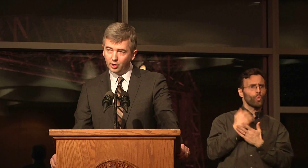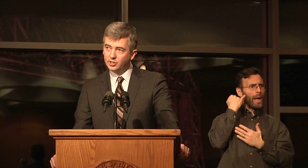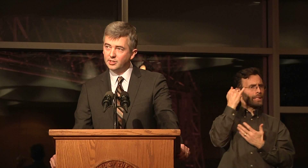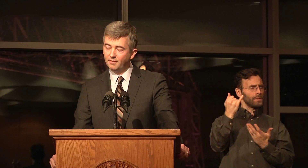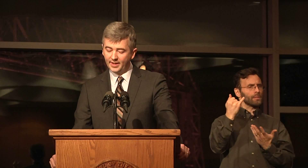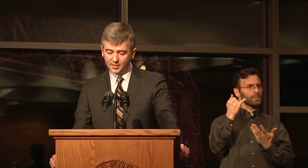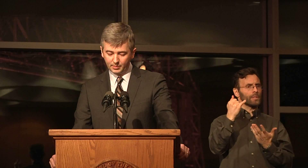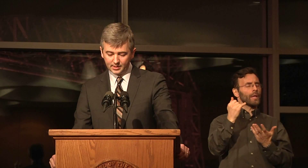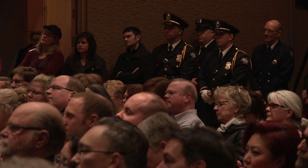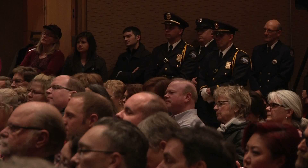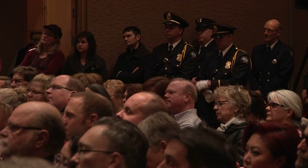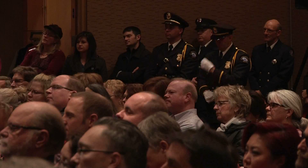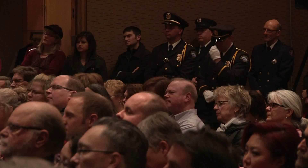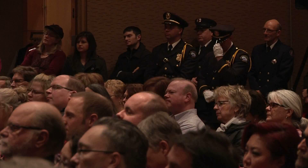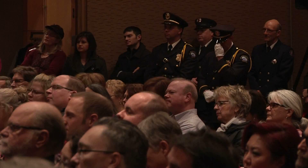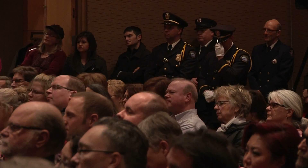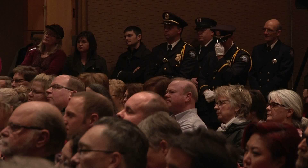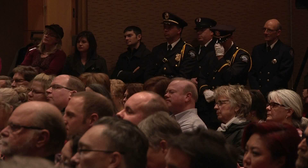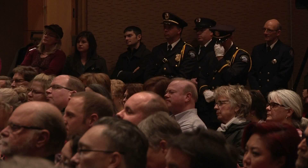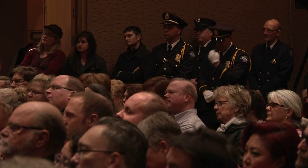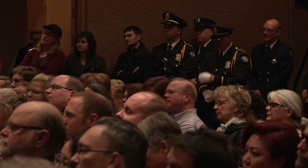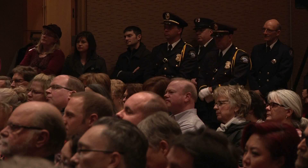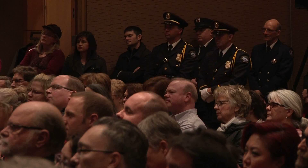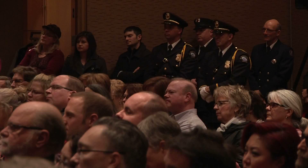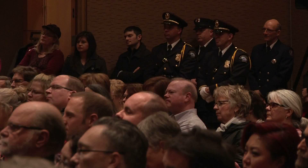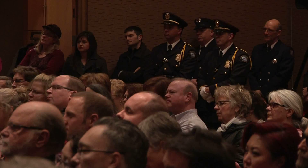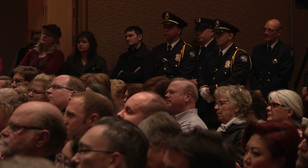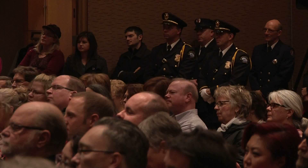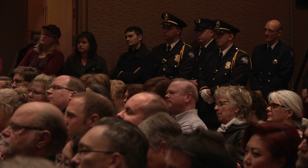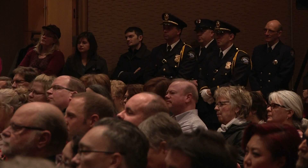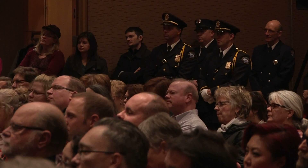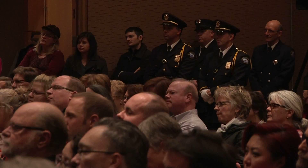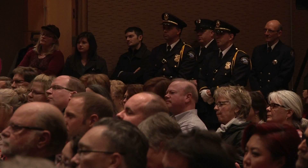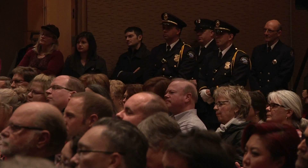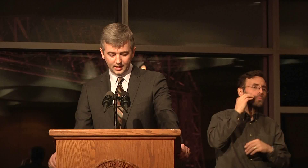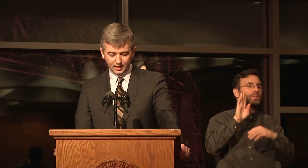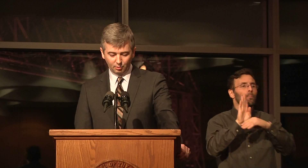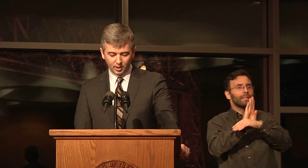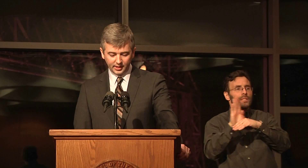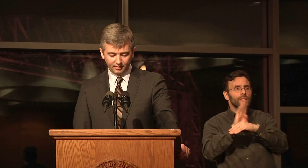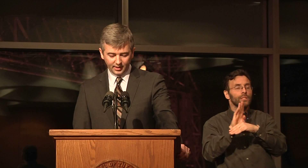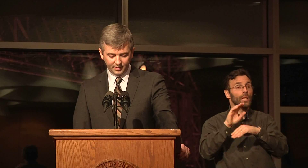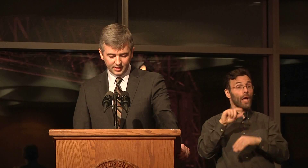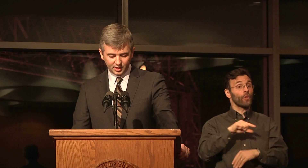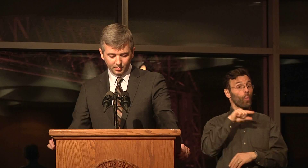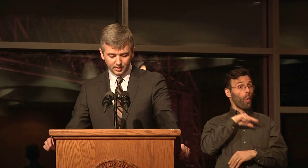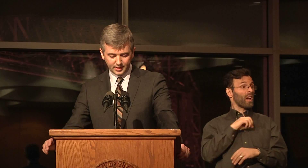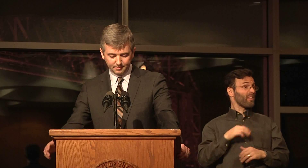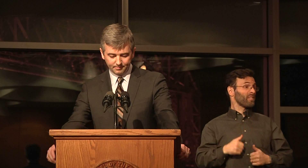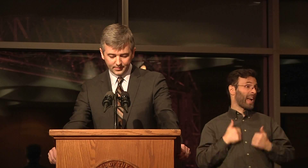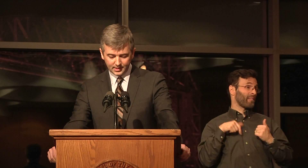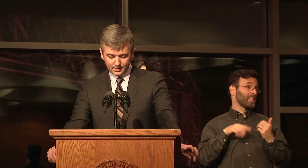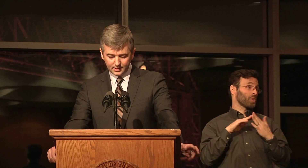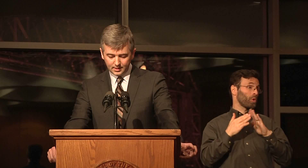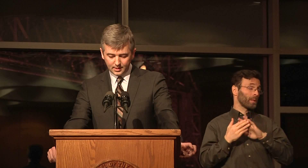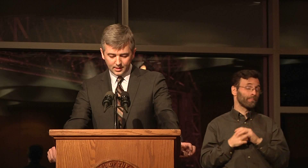that encourages investment in our infrastructure, our homes, our businesses, and the quality of life in this